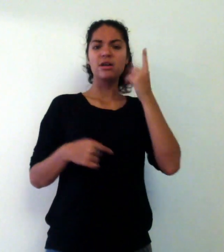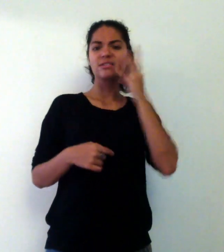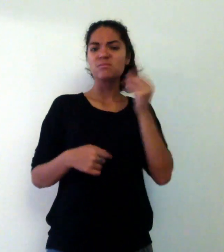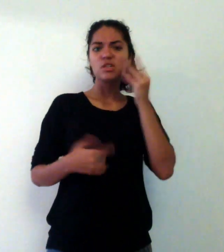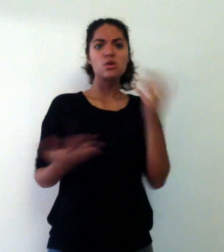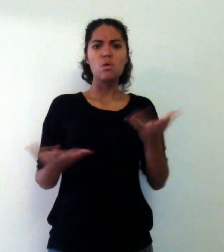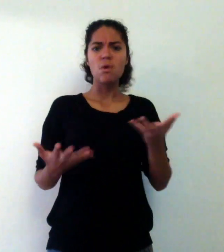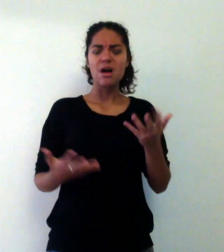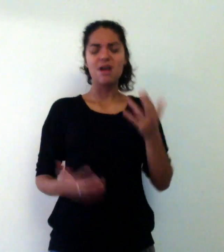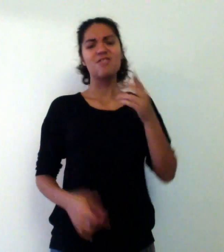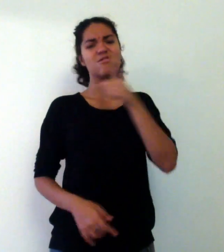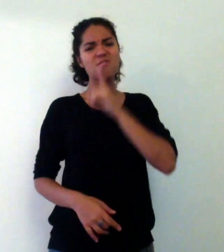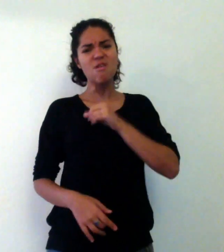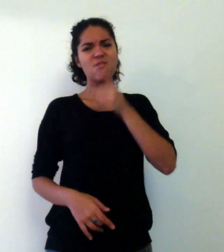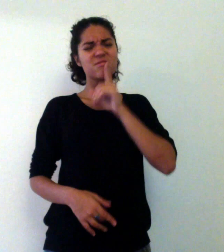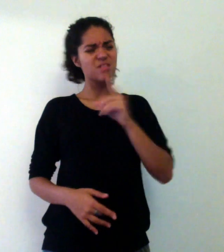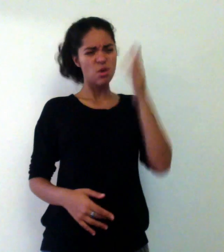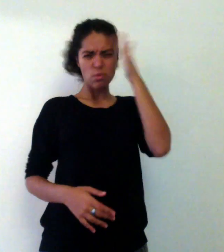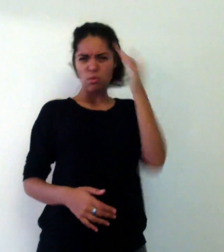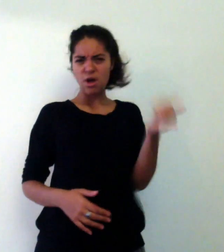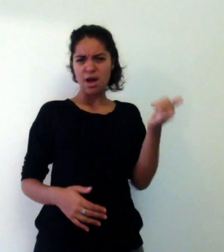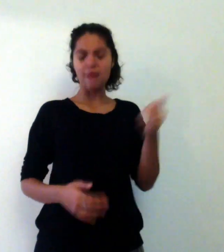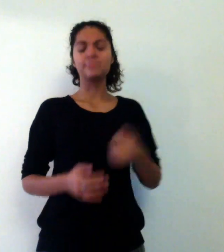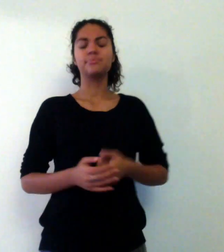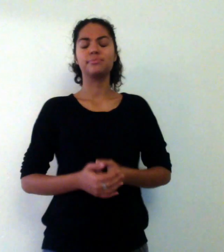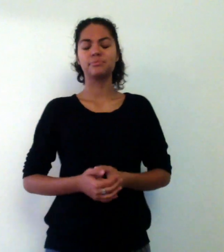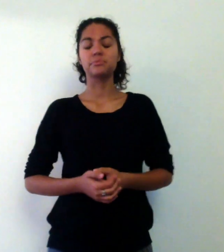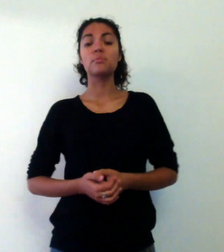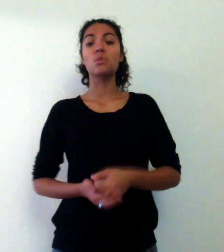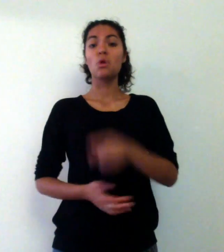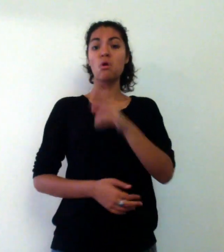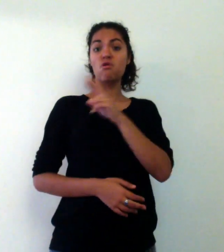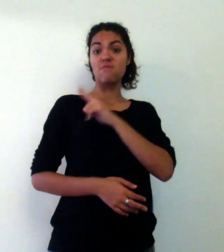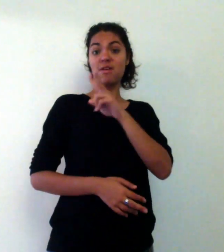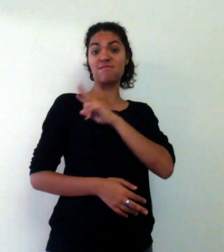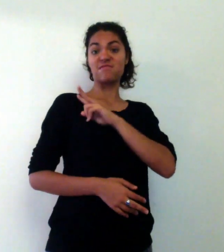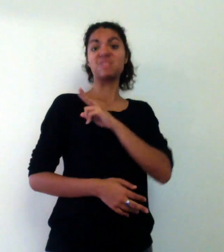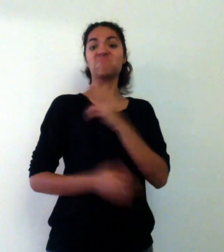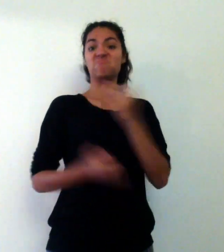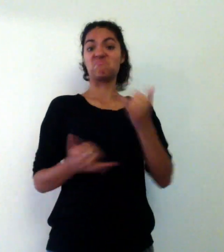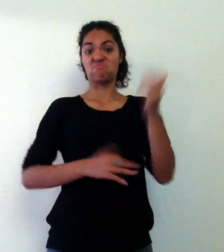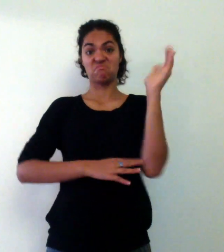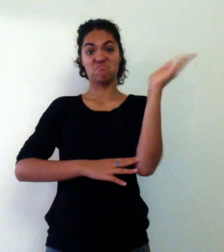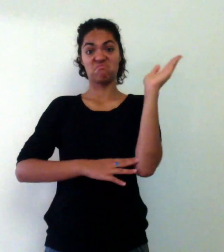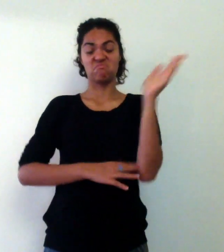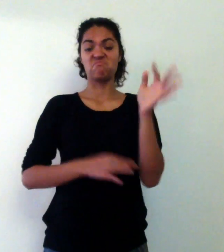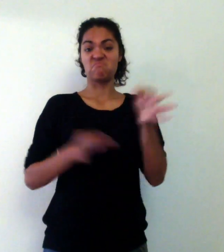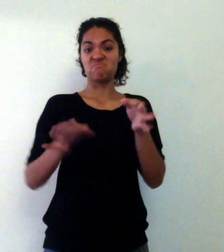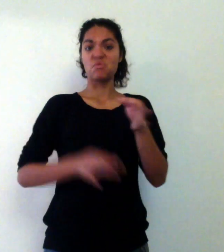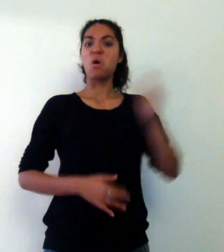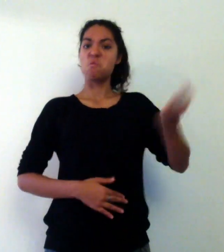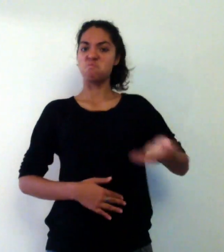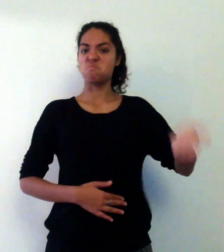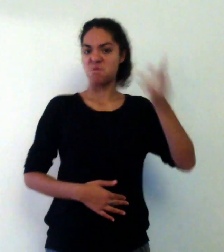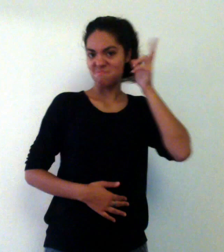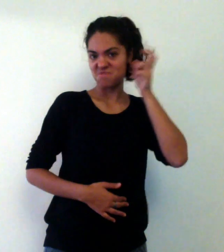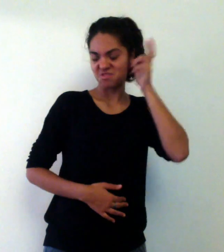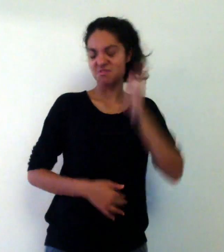Think with author and apologist Ravi Zacharias. Today, Ravi concludes his lesson on the inner ache of loneliness with